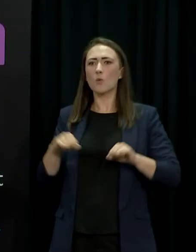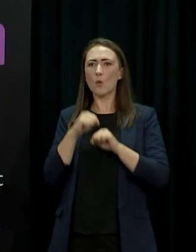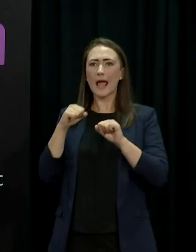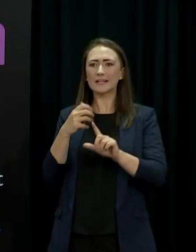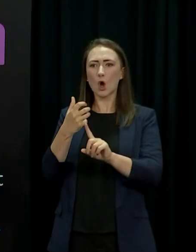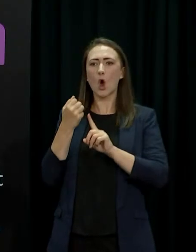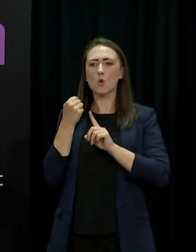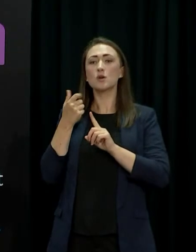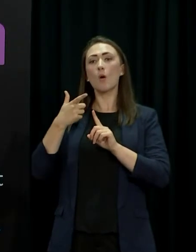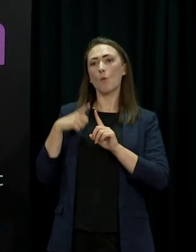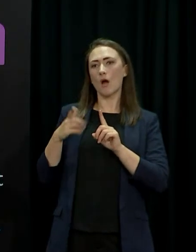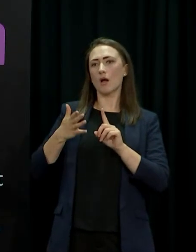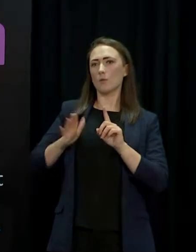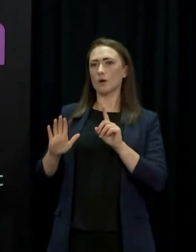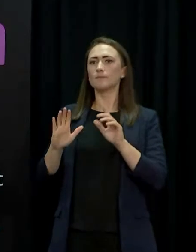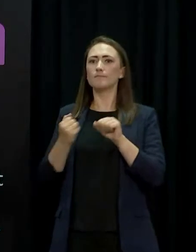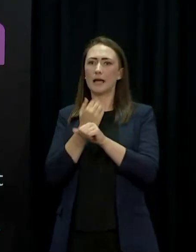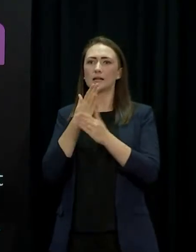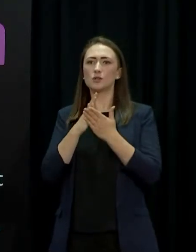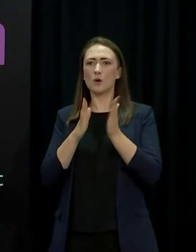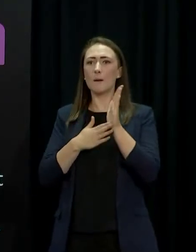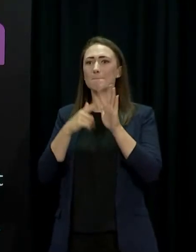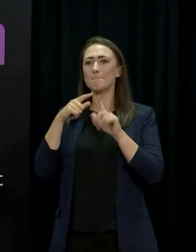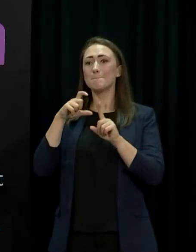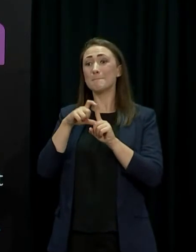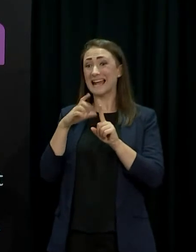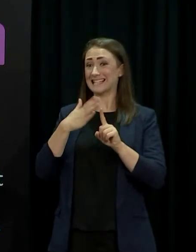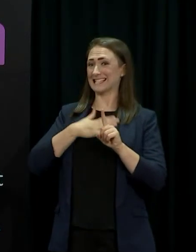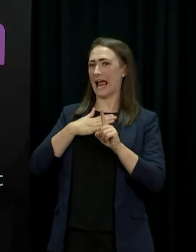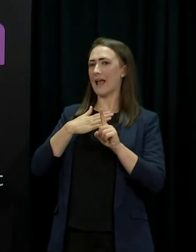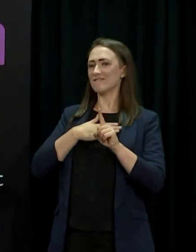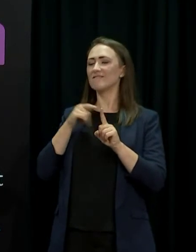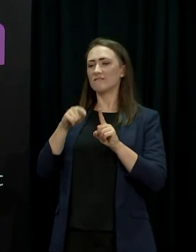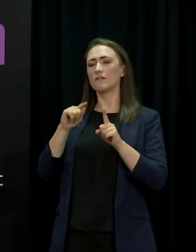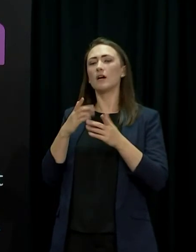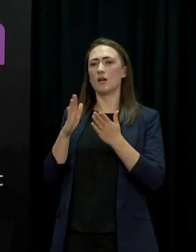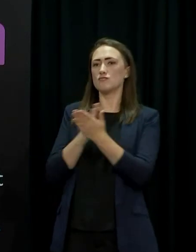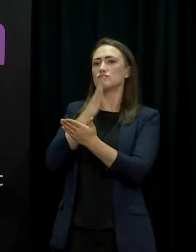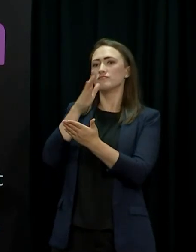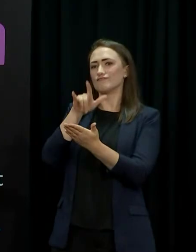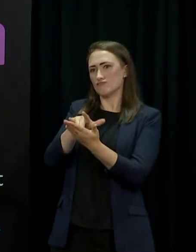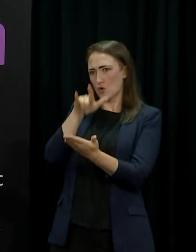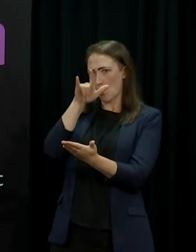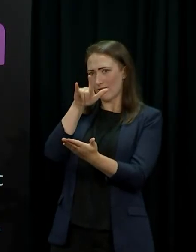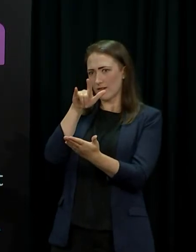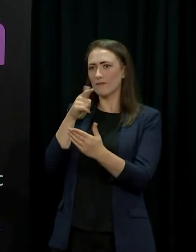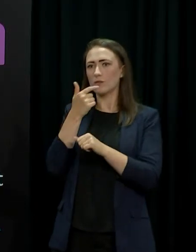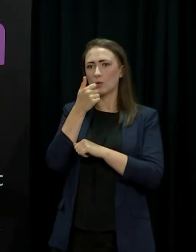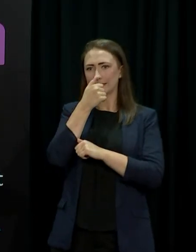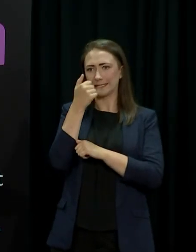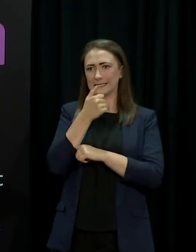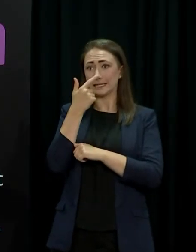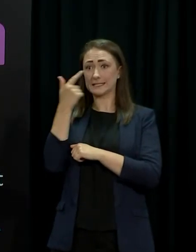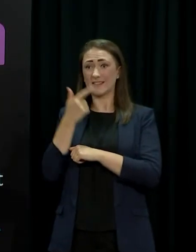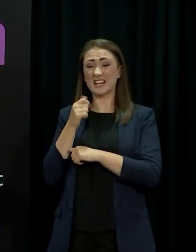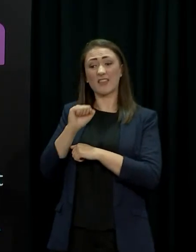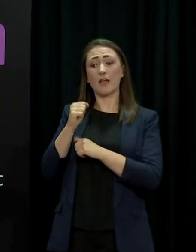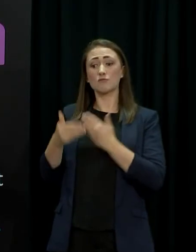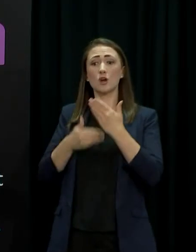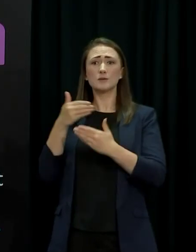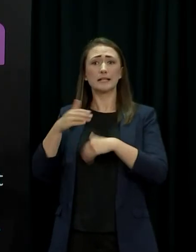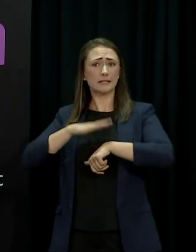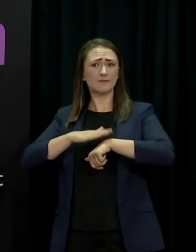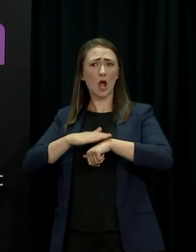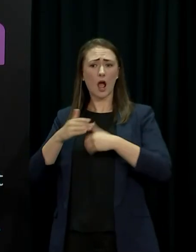had approved booster doses for that age cohort. And so that process takes time. They have a very high